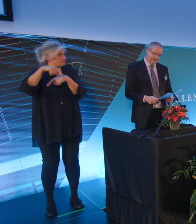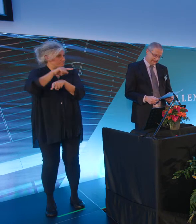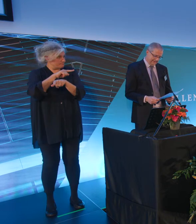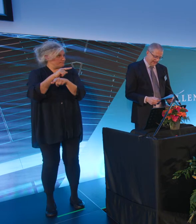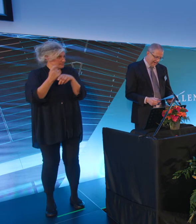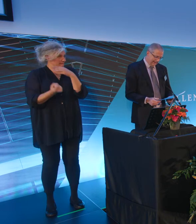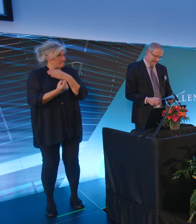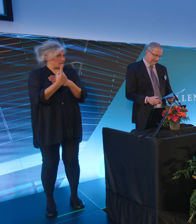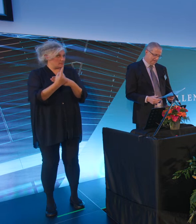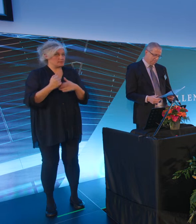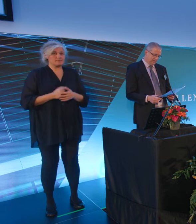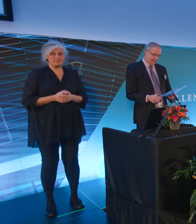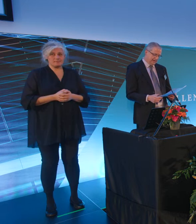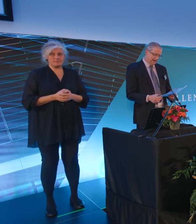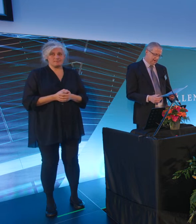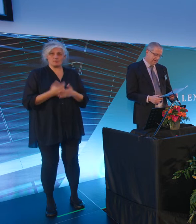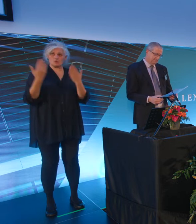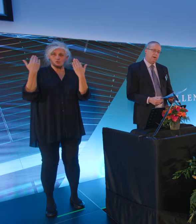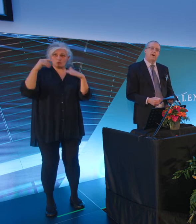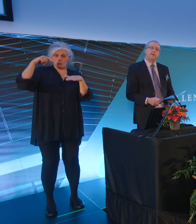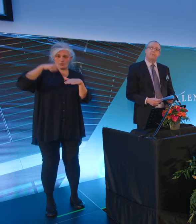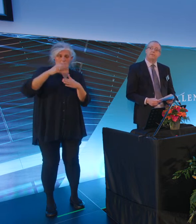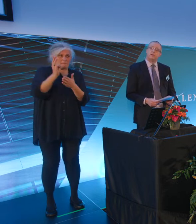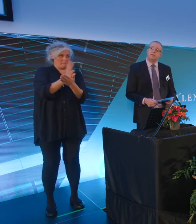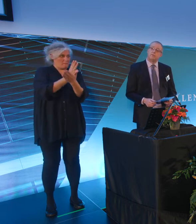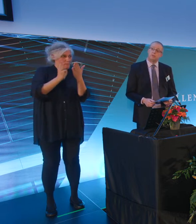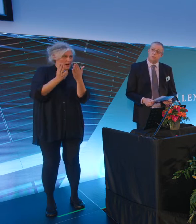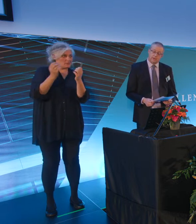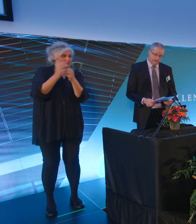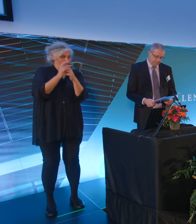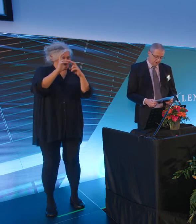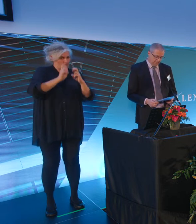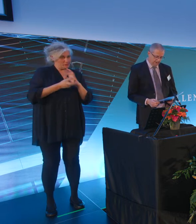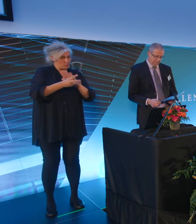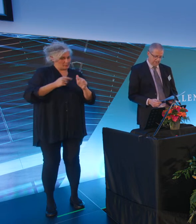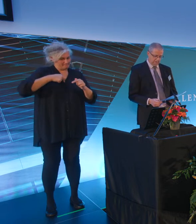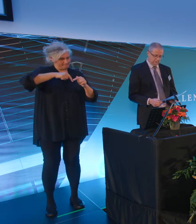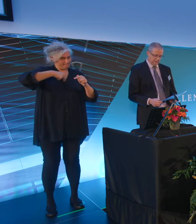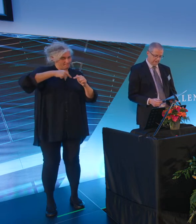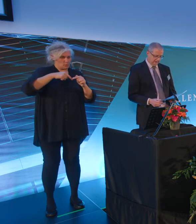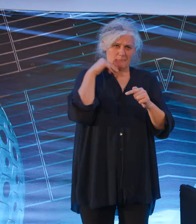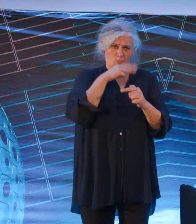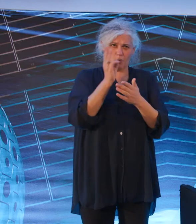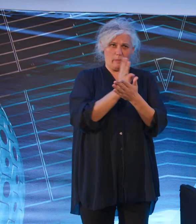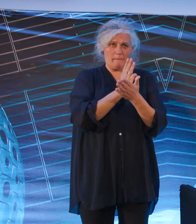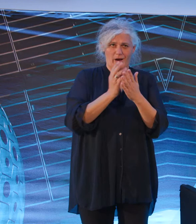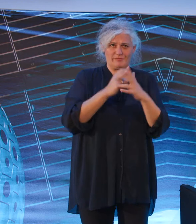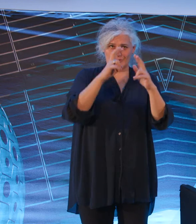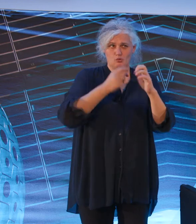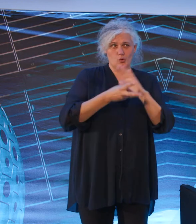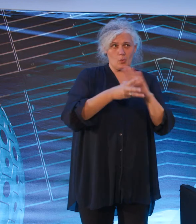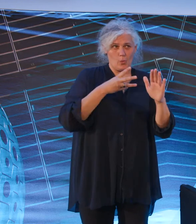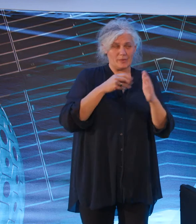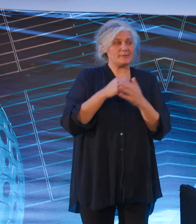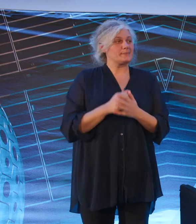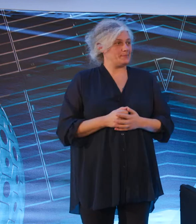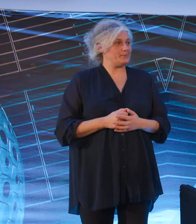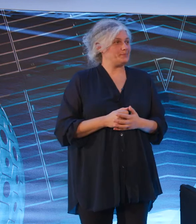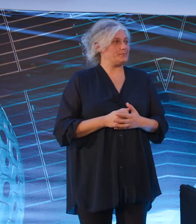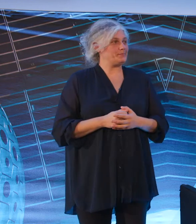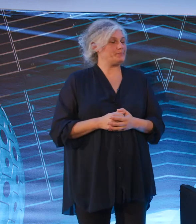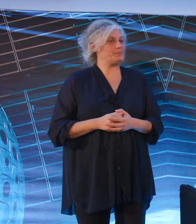after the events, and it's presented here as part of the research week, an important part of the research week. So Cogardigas live us an